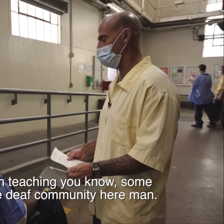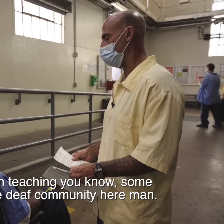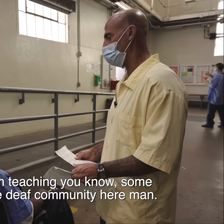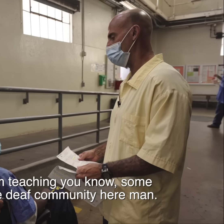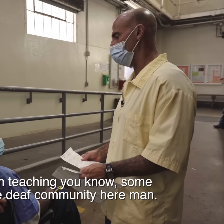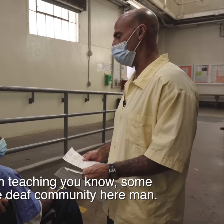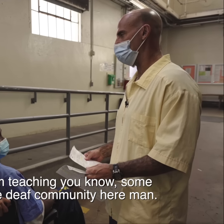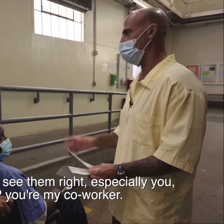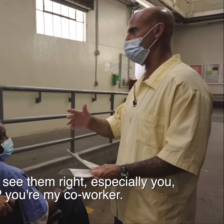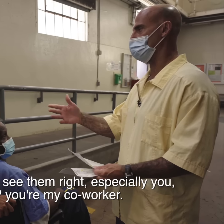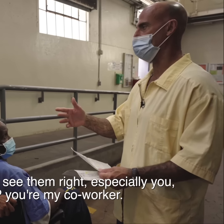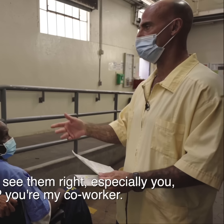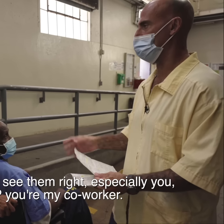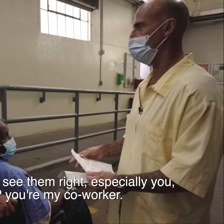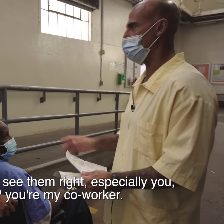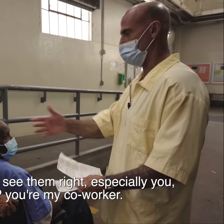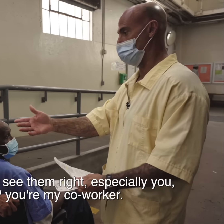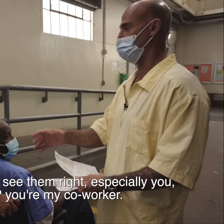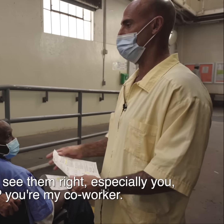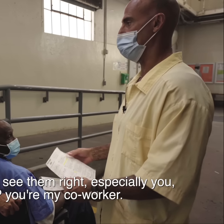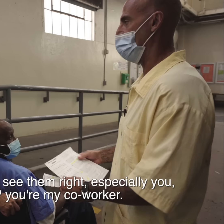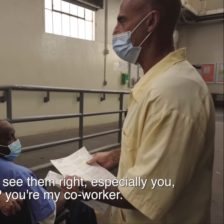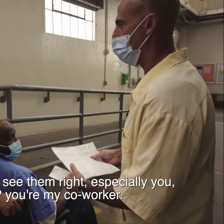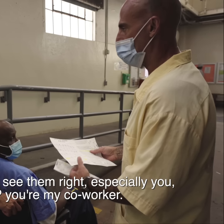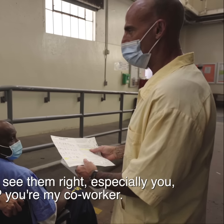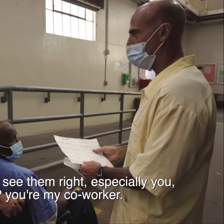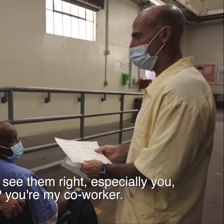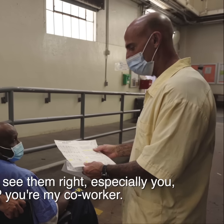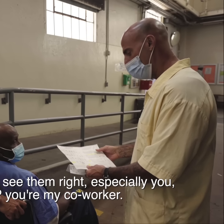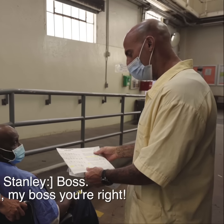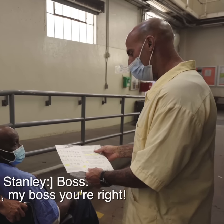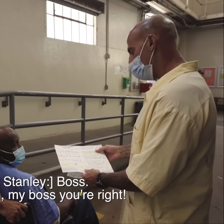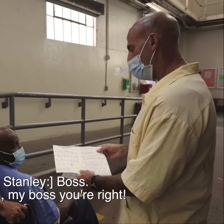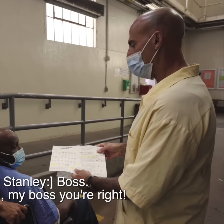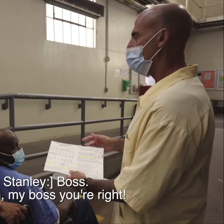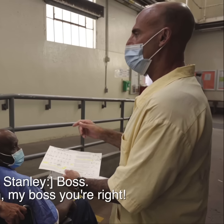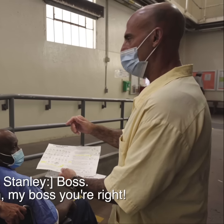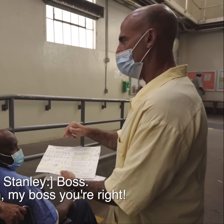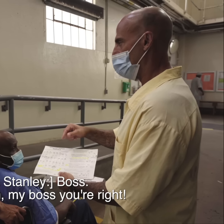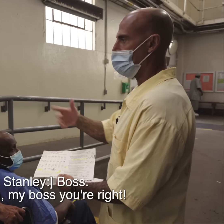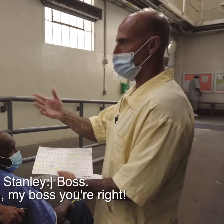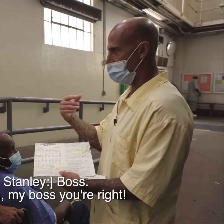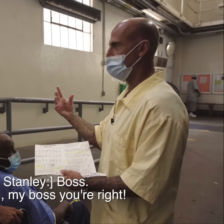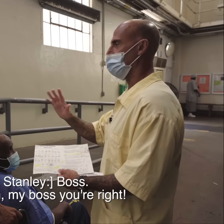deaf community here, man. If you guys see them, right? Especially you, is that you're my co-worker. This is my boss. You're